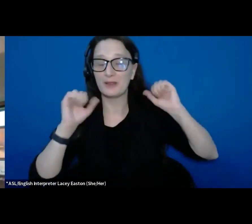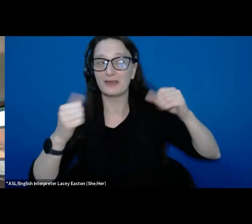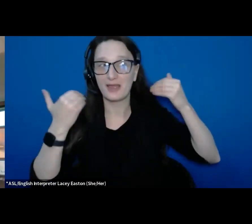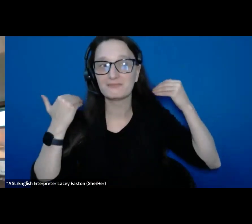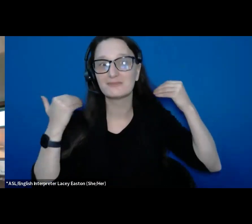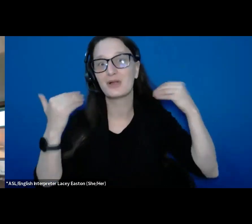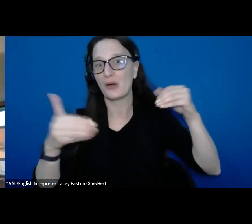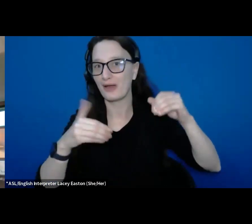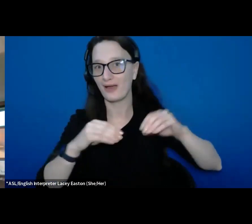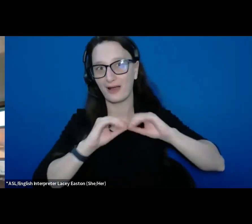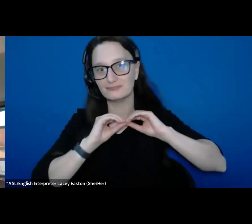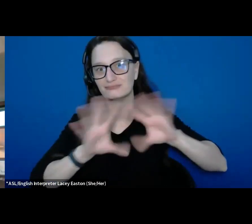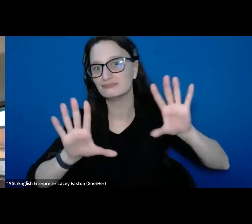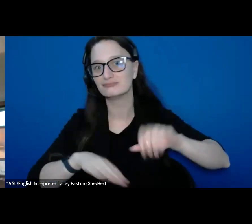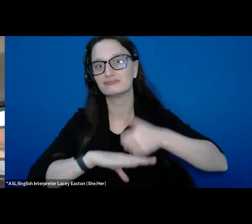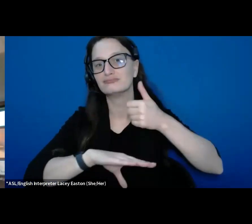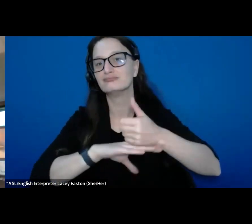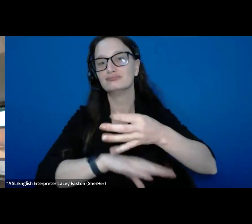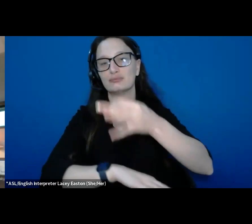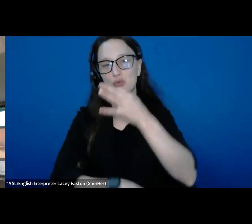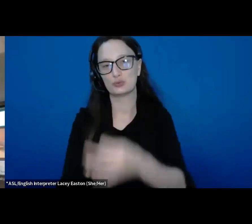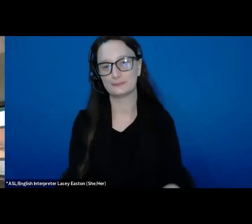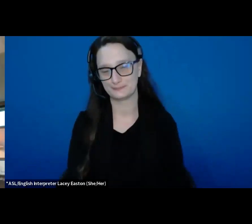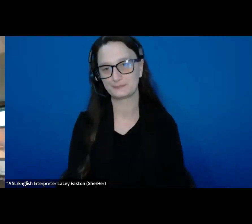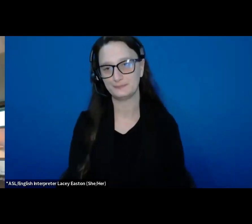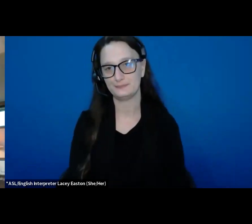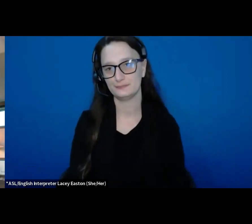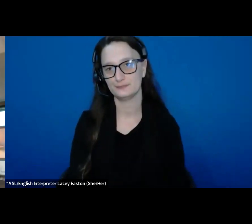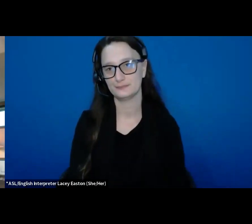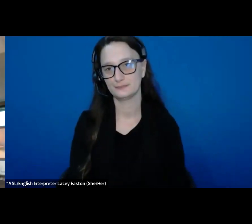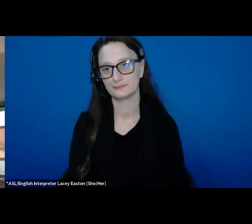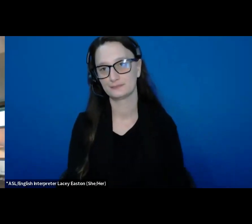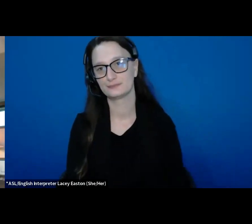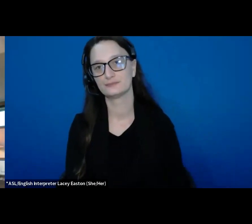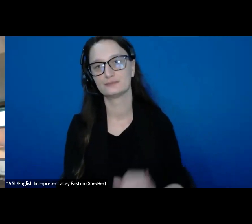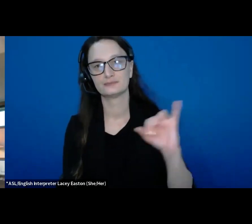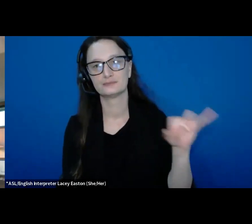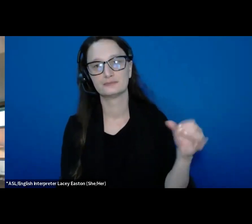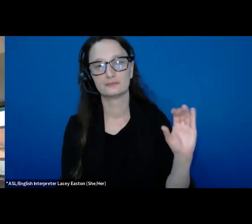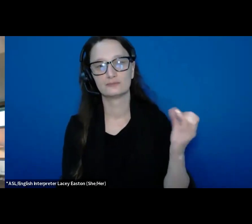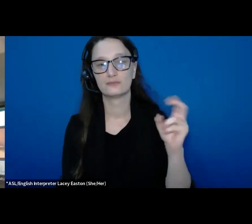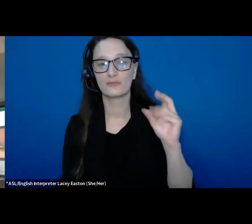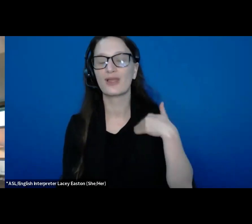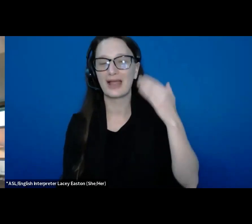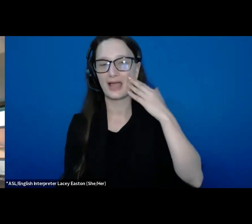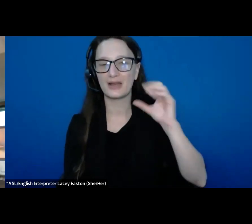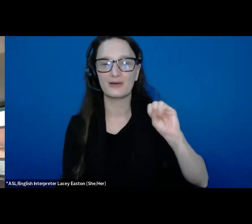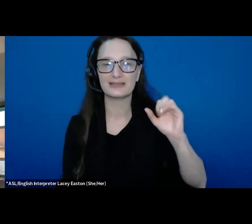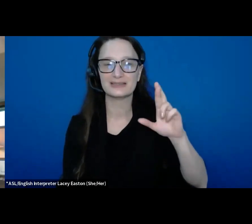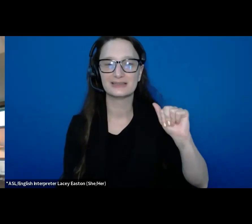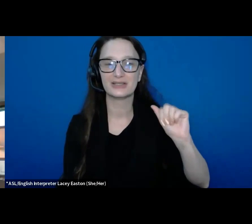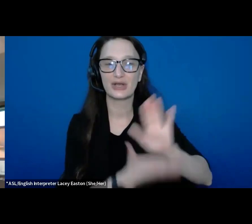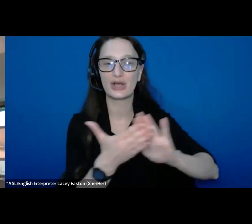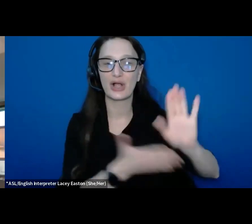implemented soon, hopefully. I know the Sierra College people are across the street because I just saw